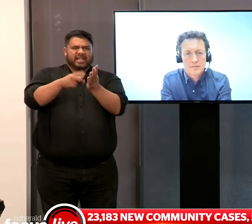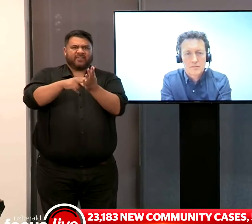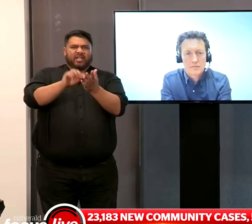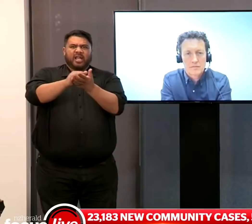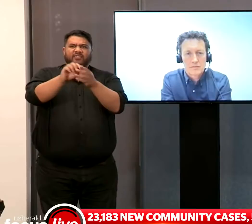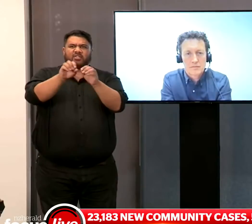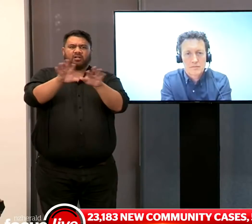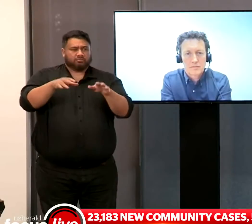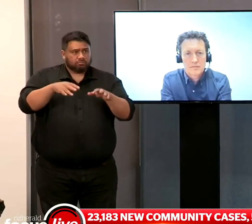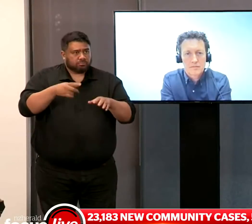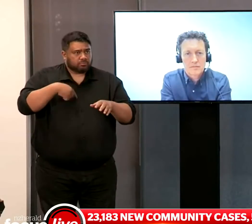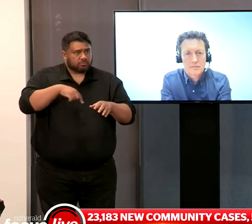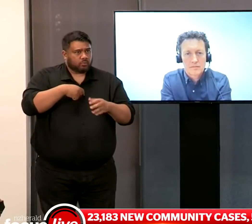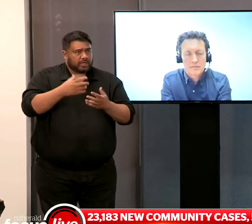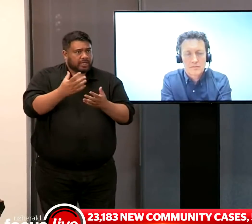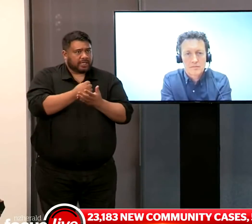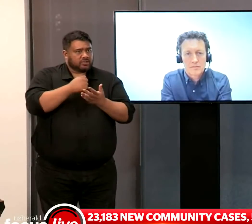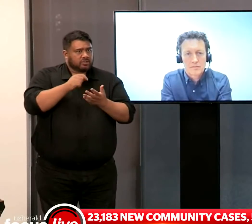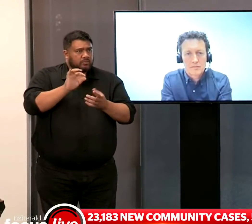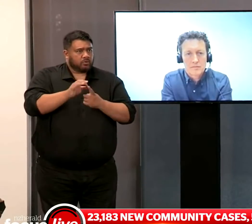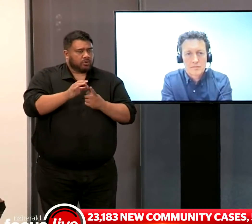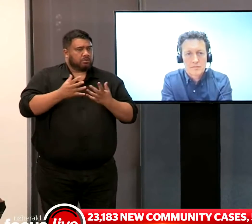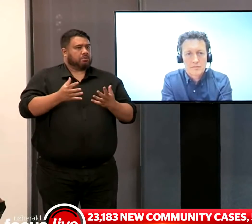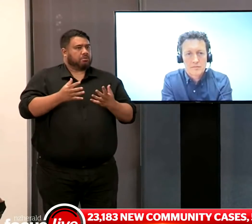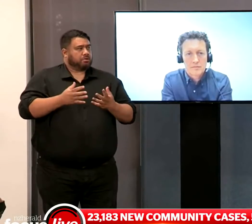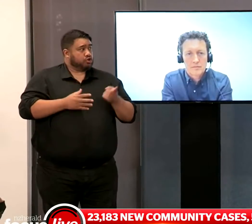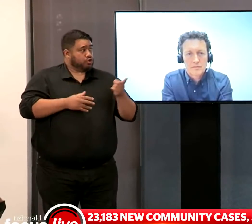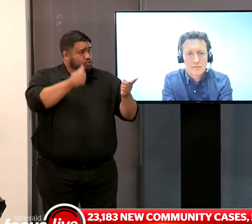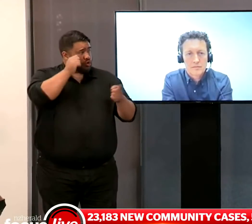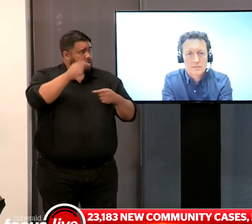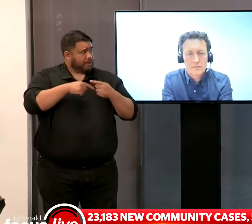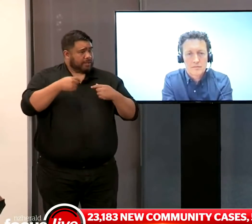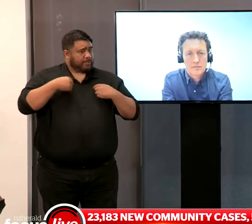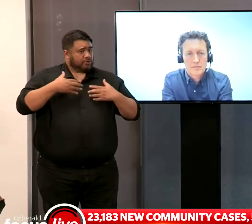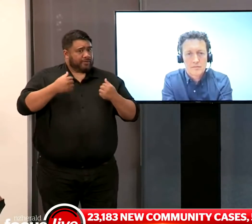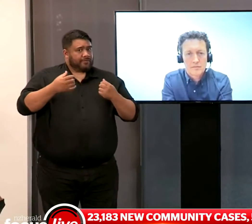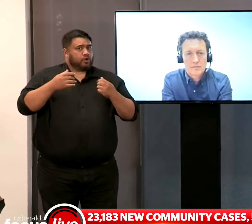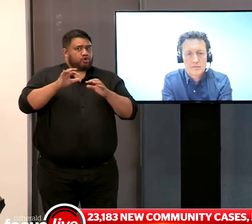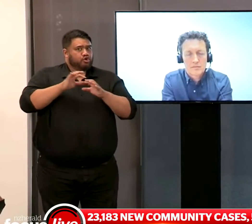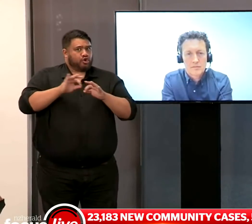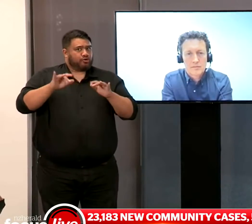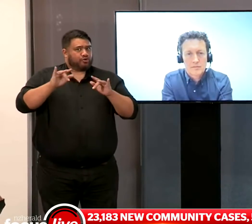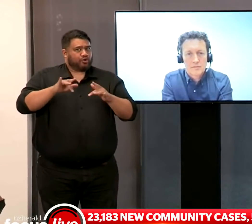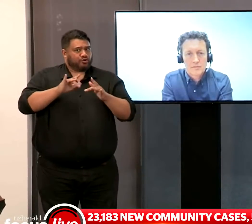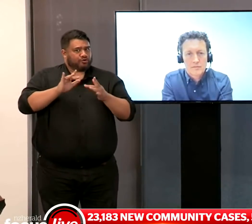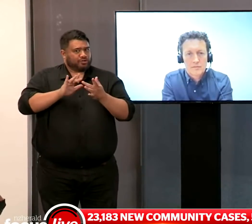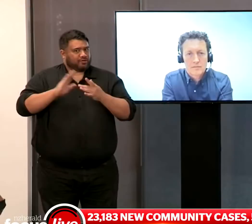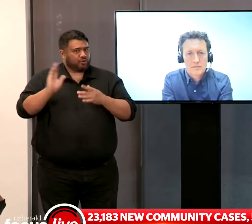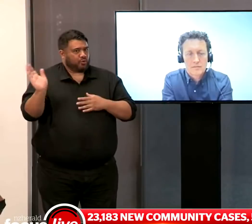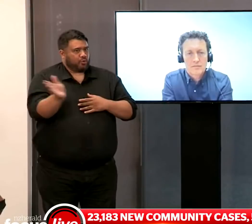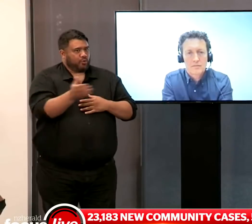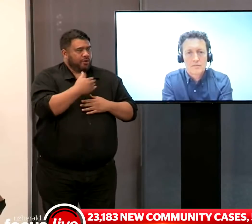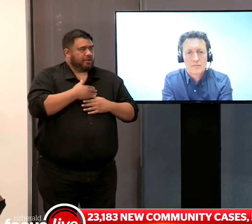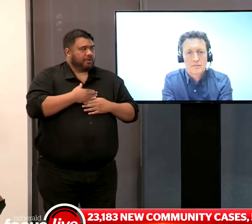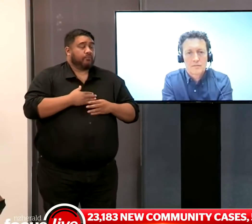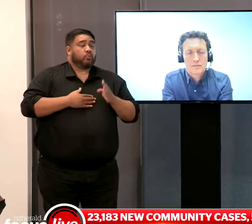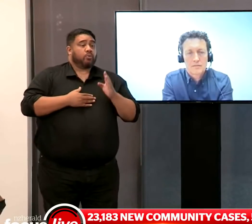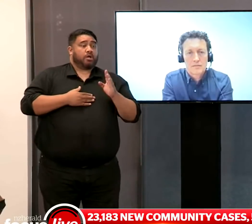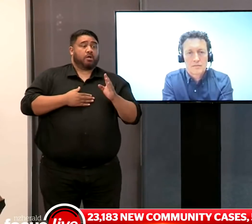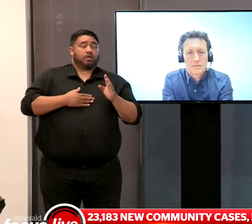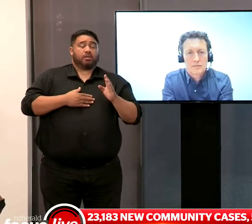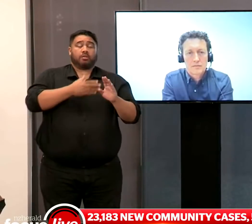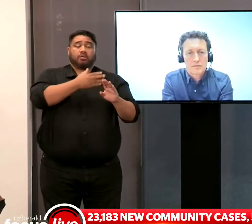out of this? Were you aware that they weren't notified previously by the Ministry of Health on this? So to date, our pharmacies have been